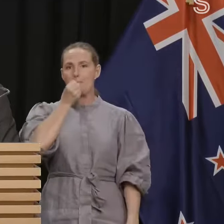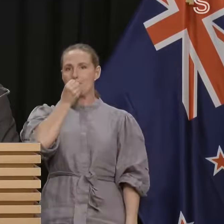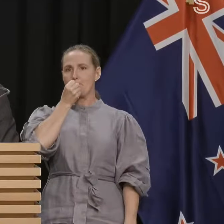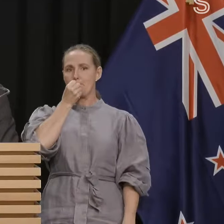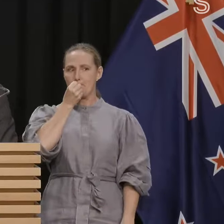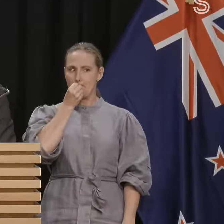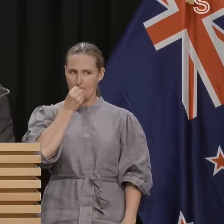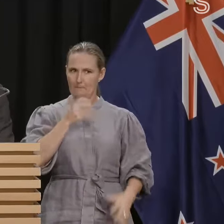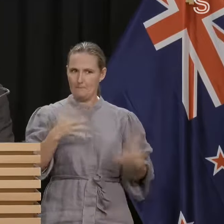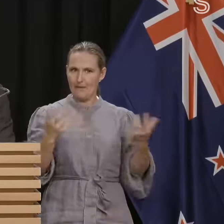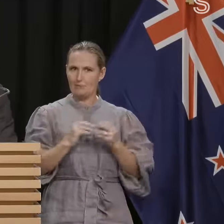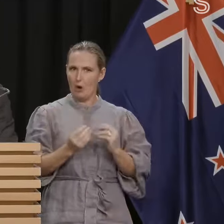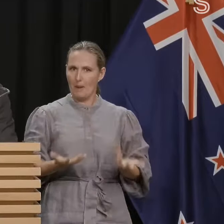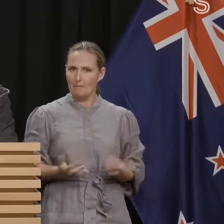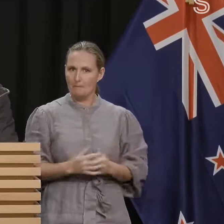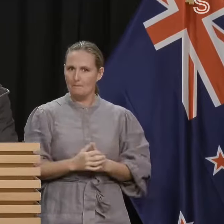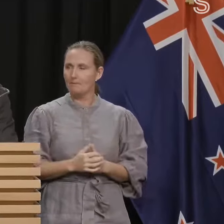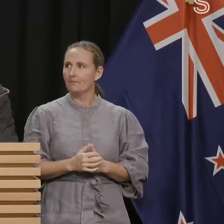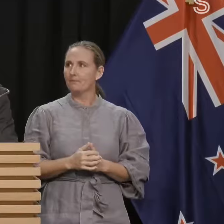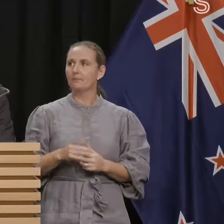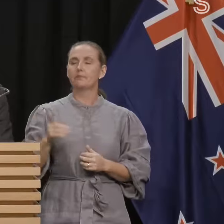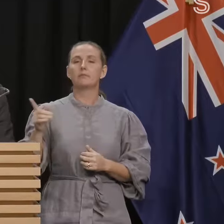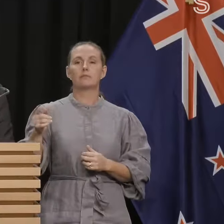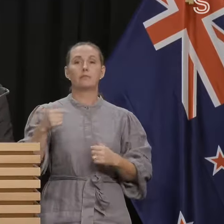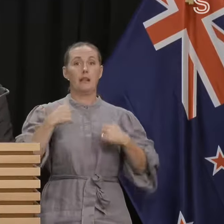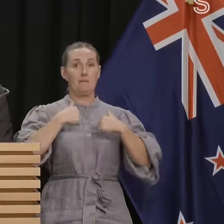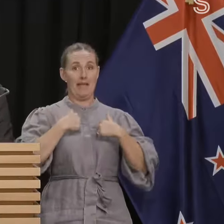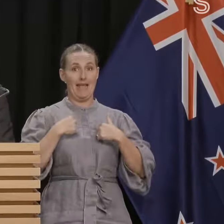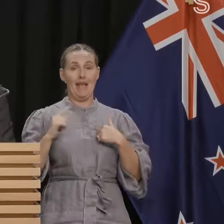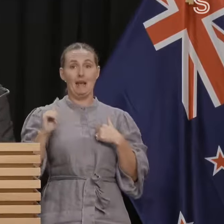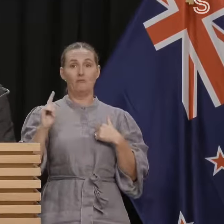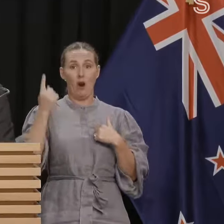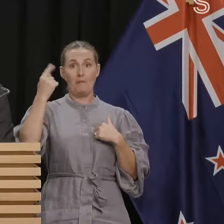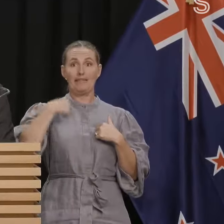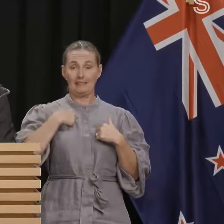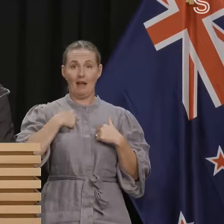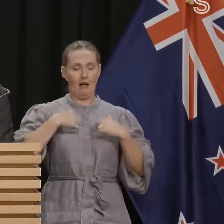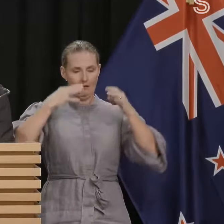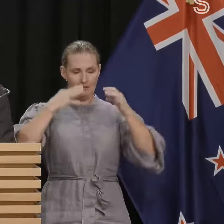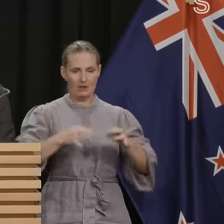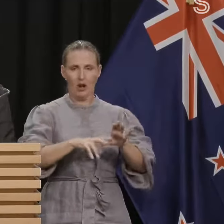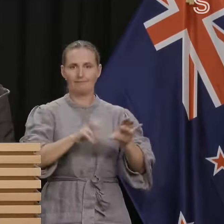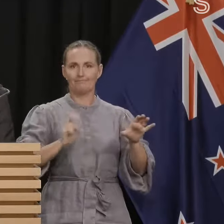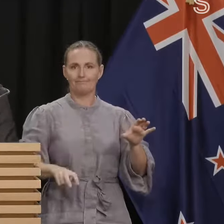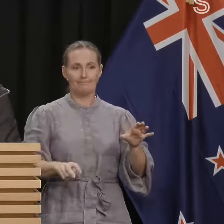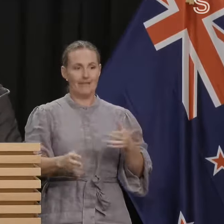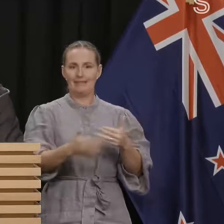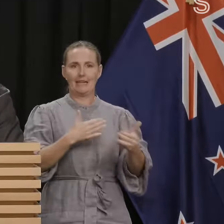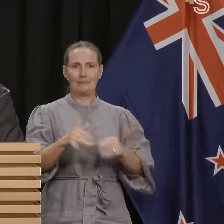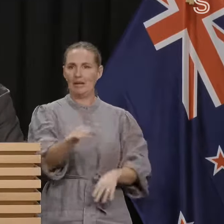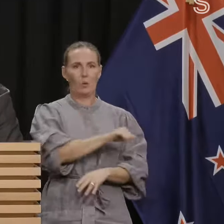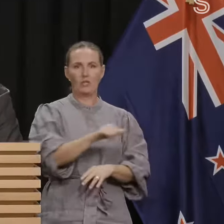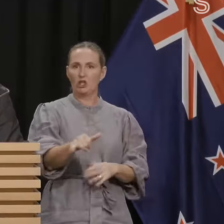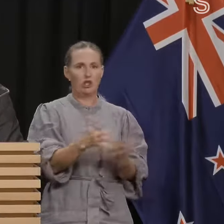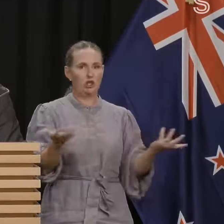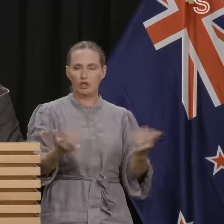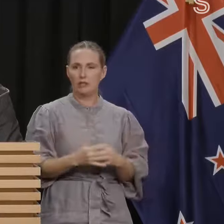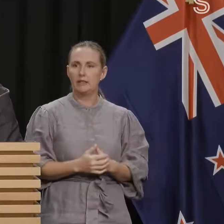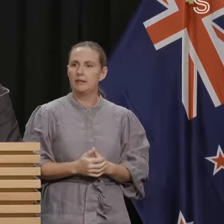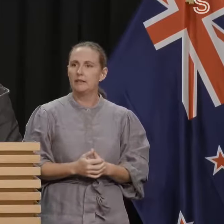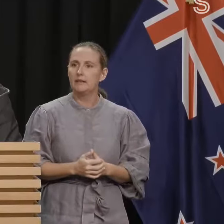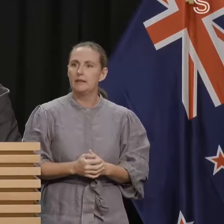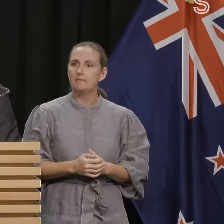back, don't you think? But at the end point for me as Prime Minister, the end point would have been the same. He would not have been a minister either way. Do you see this